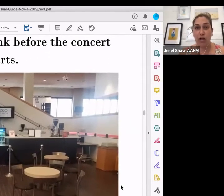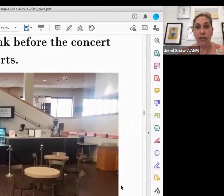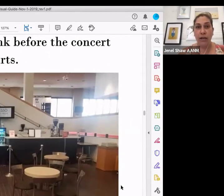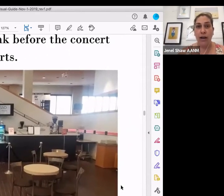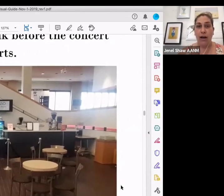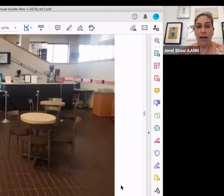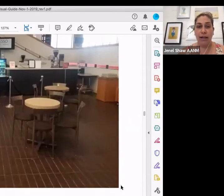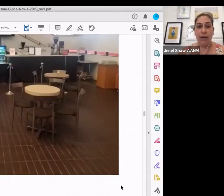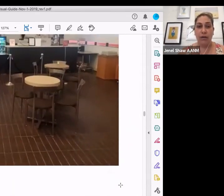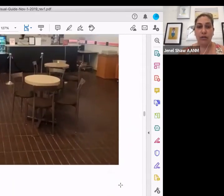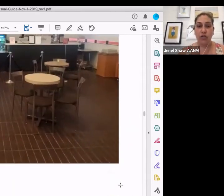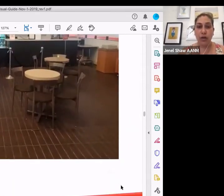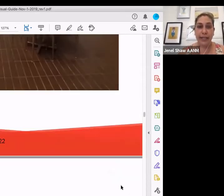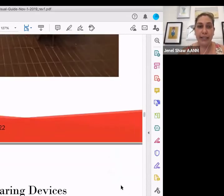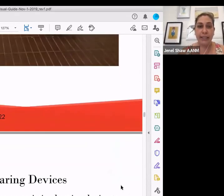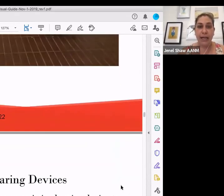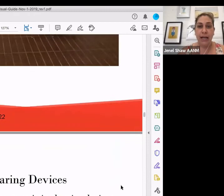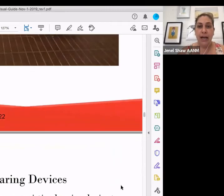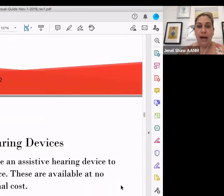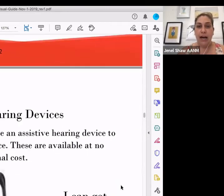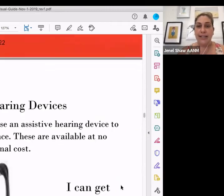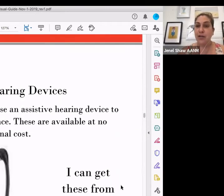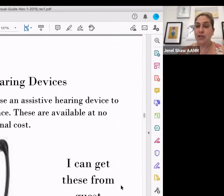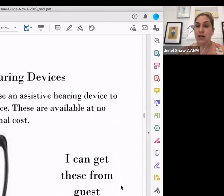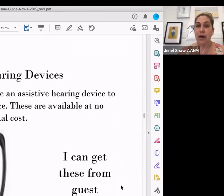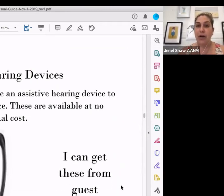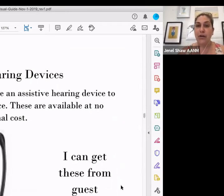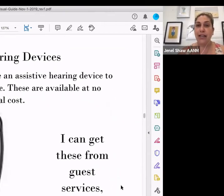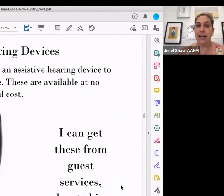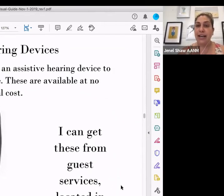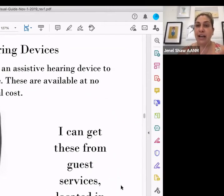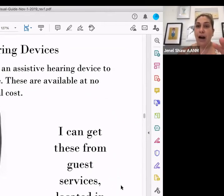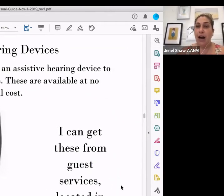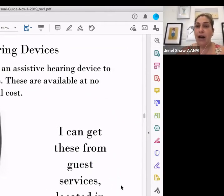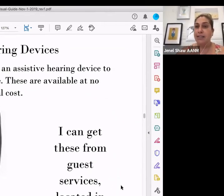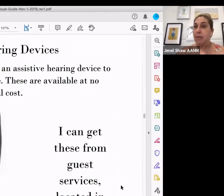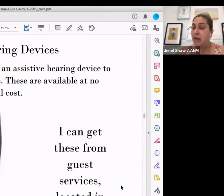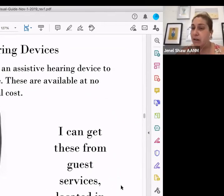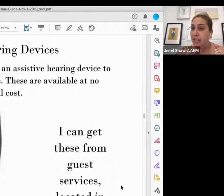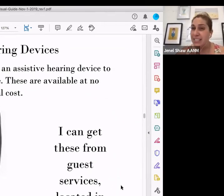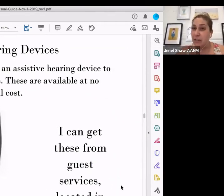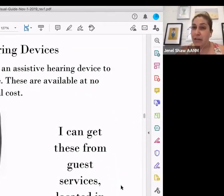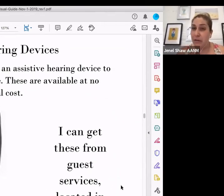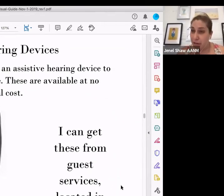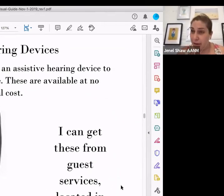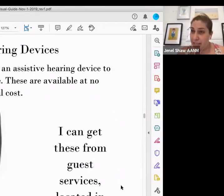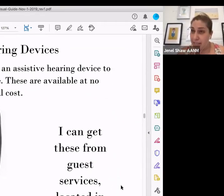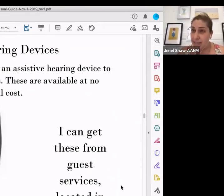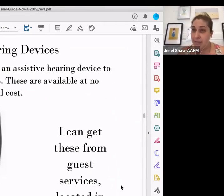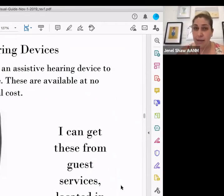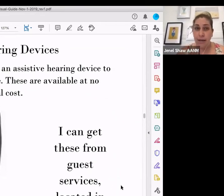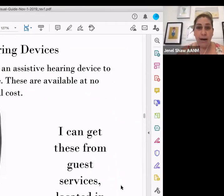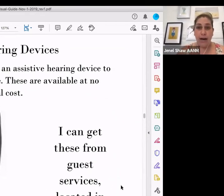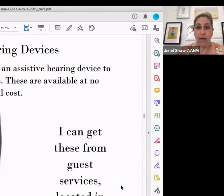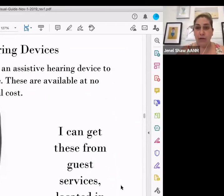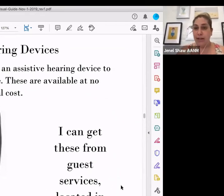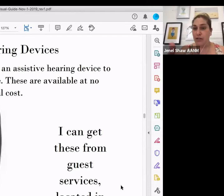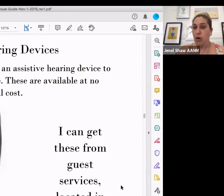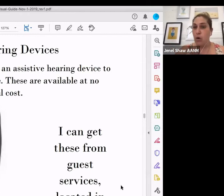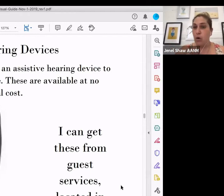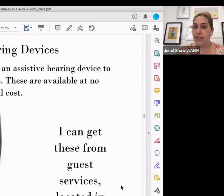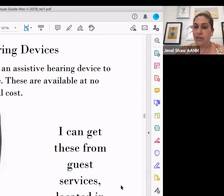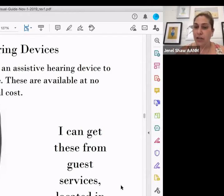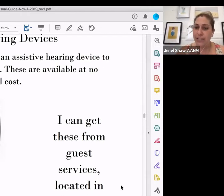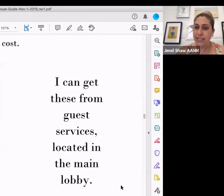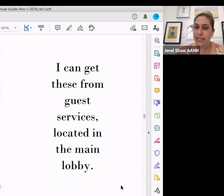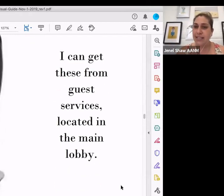bars are, little drinks. It tells you where you can get some assistive hearing devices. So it tells